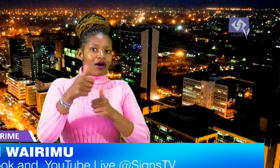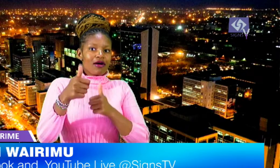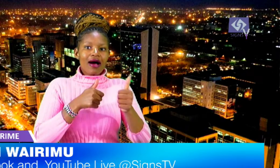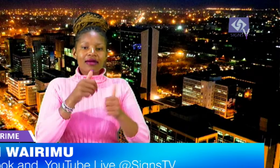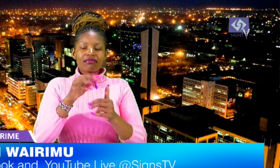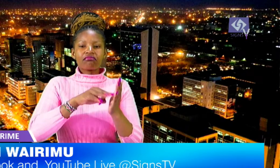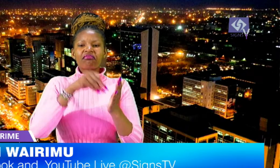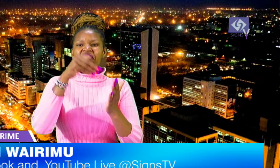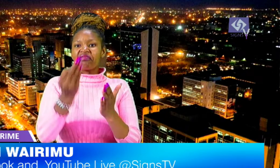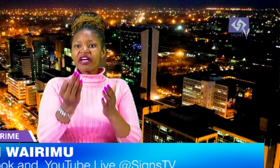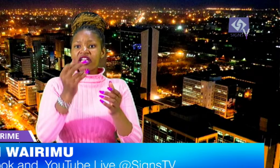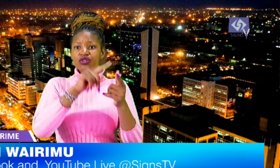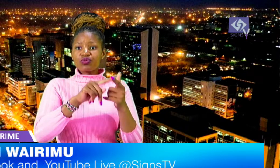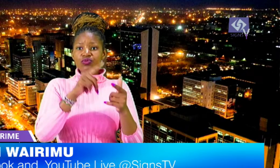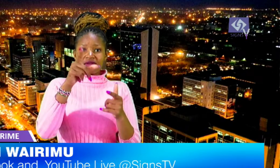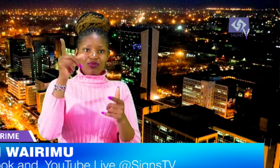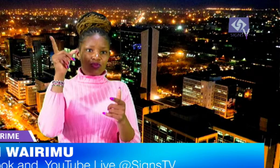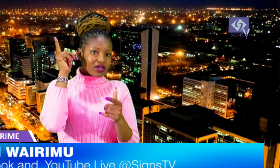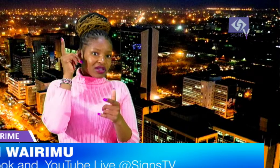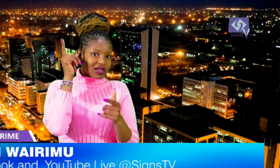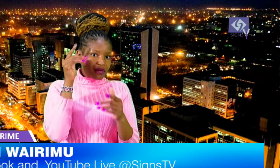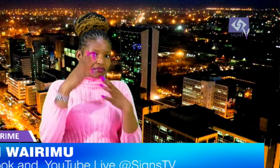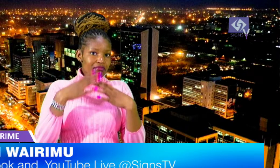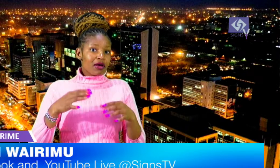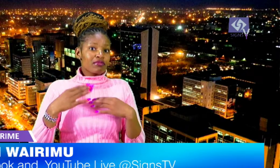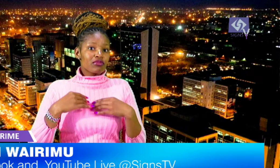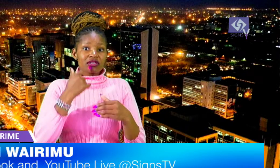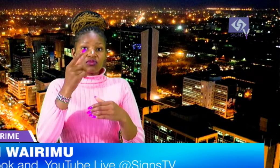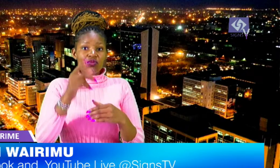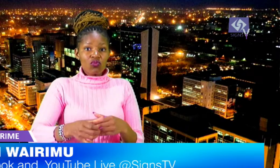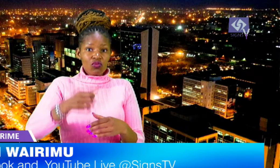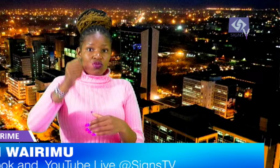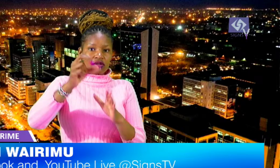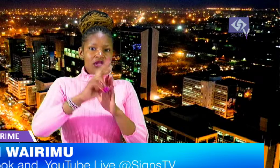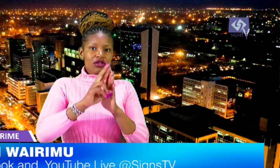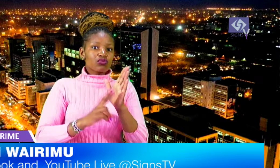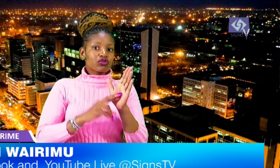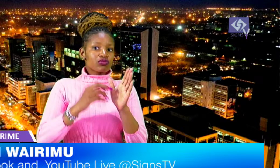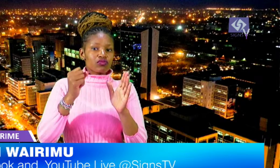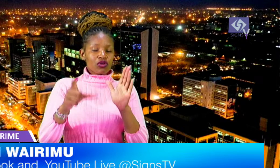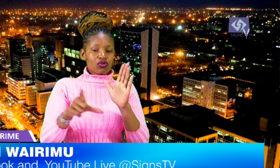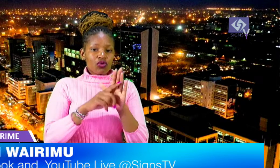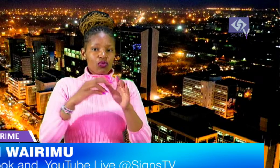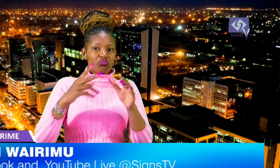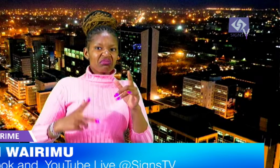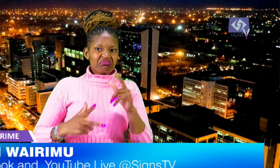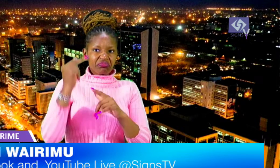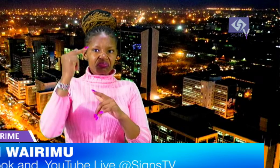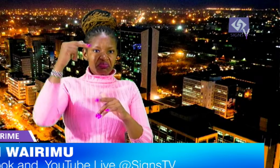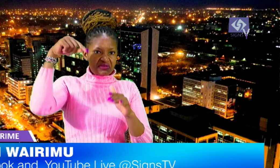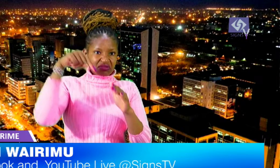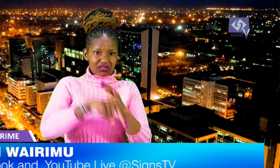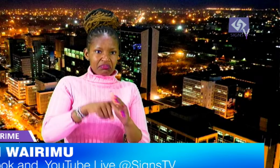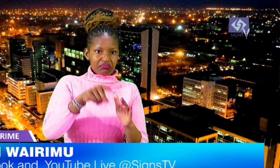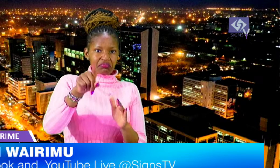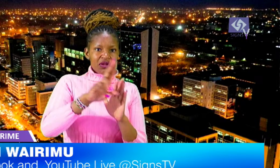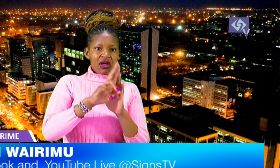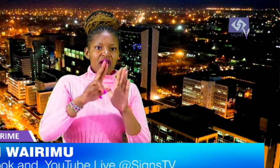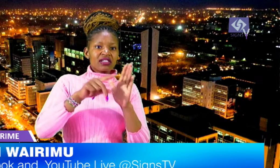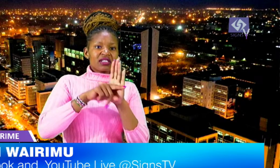Through a statement, the National Council of Churches of Kenya accused President William Ruto's administration of failing to listen